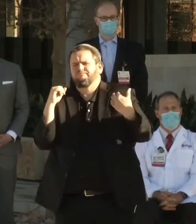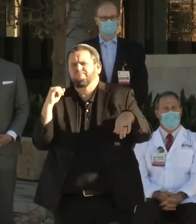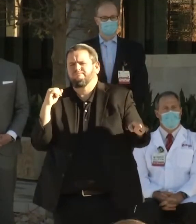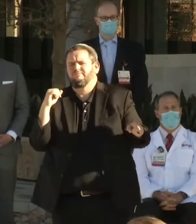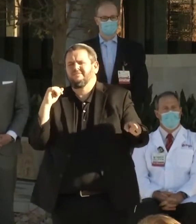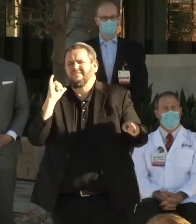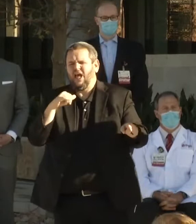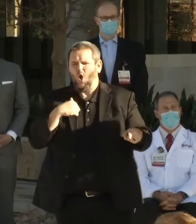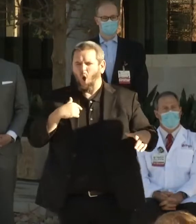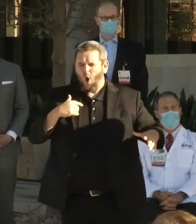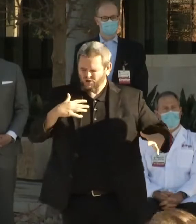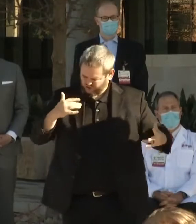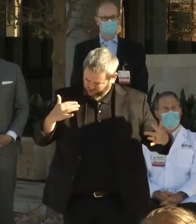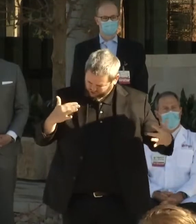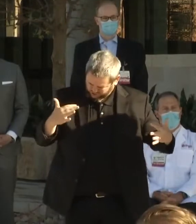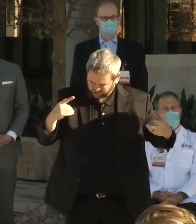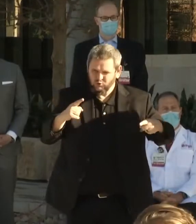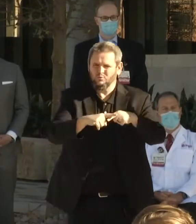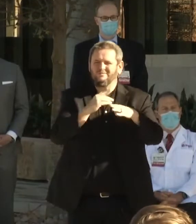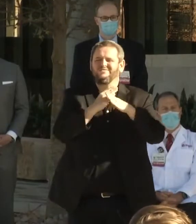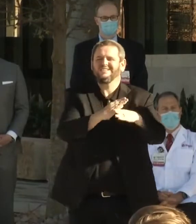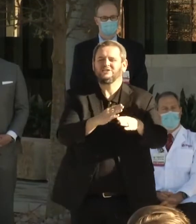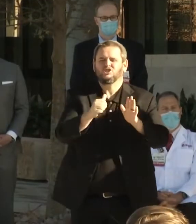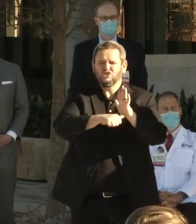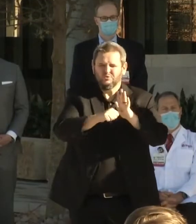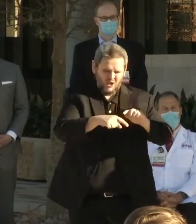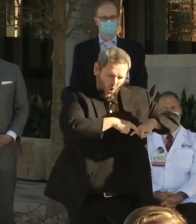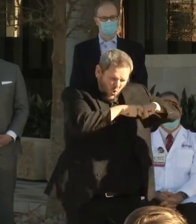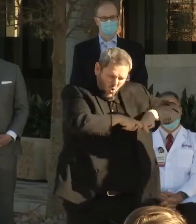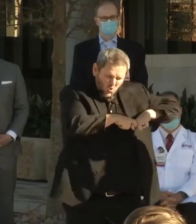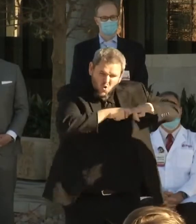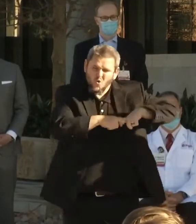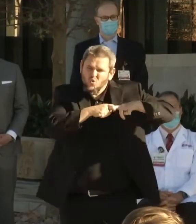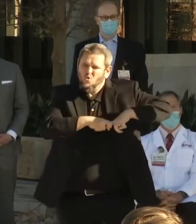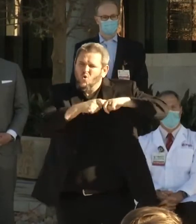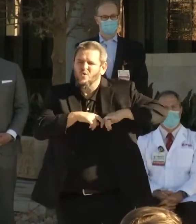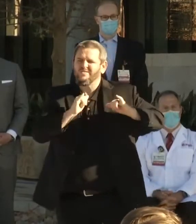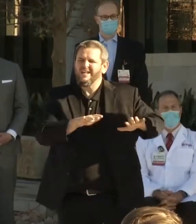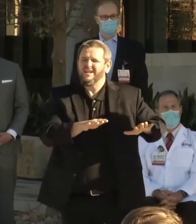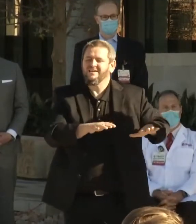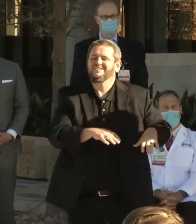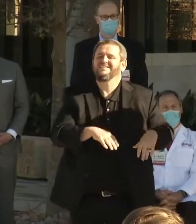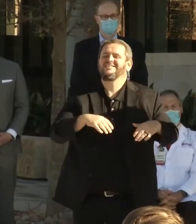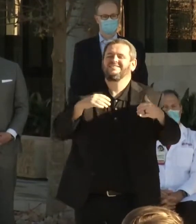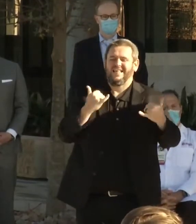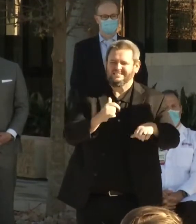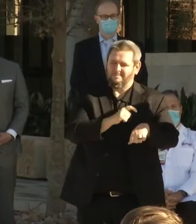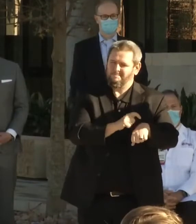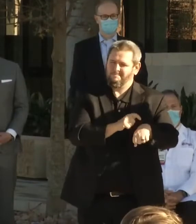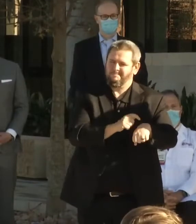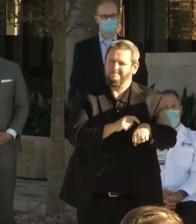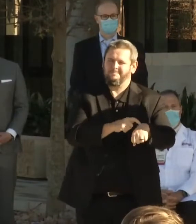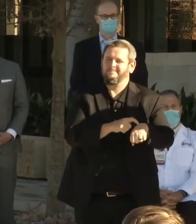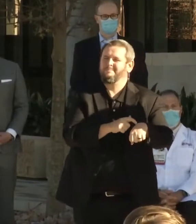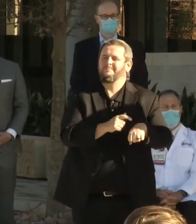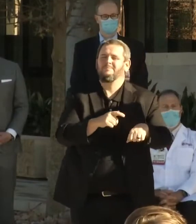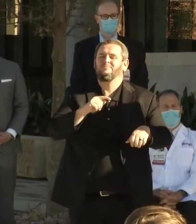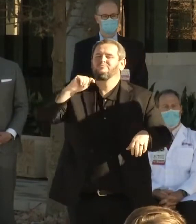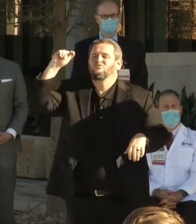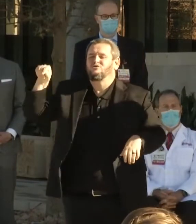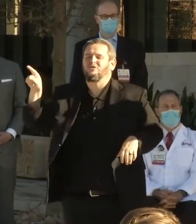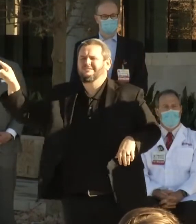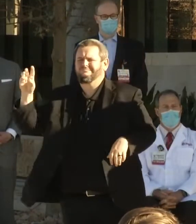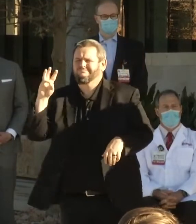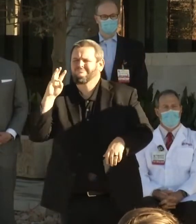think Dr. Chanson mentioned that, we had 600 health professionals laid off in Tulsa. We had 1,000